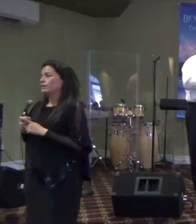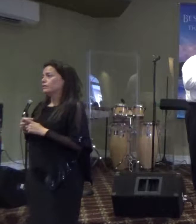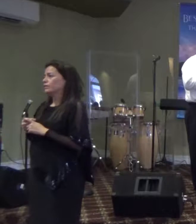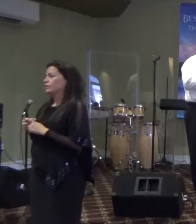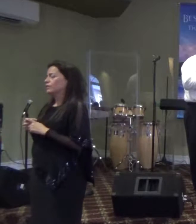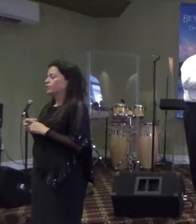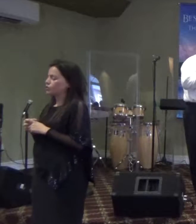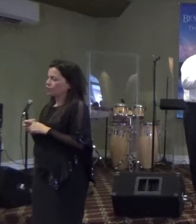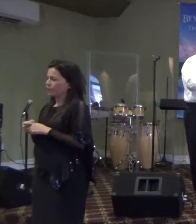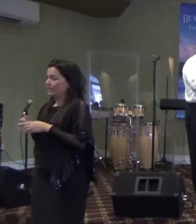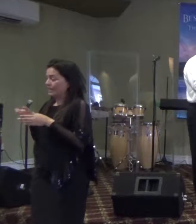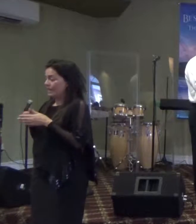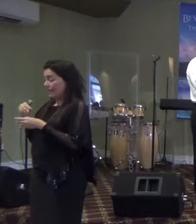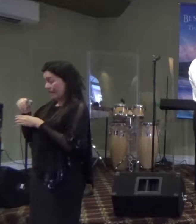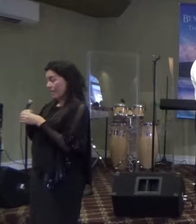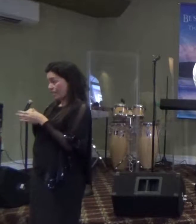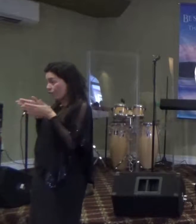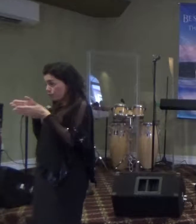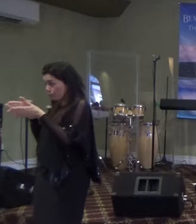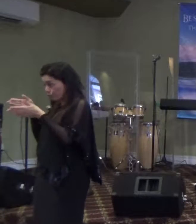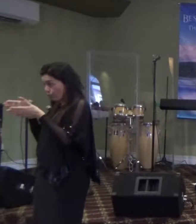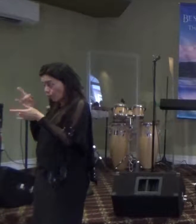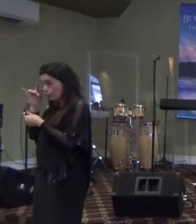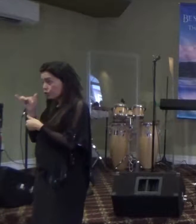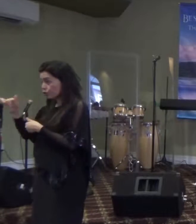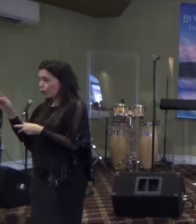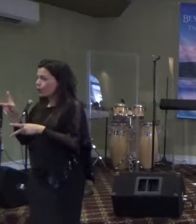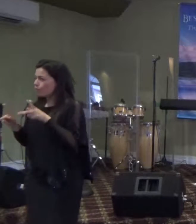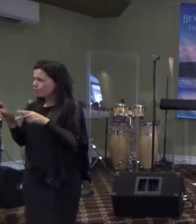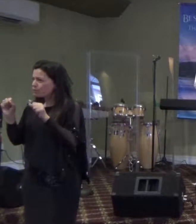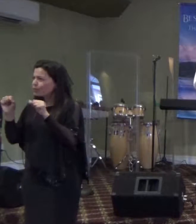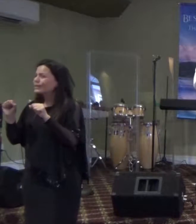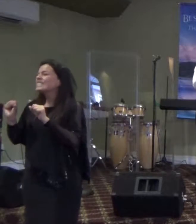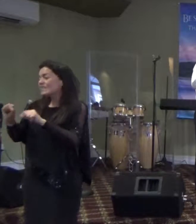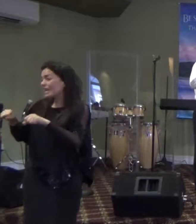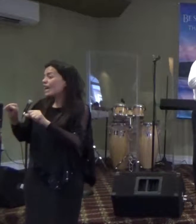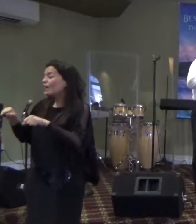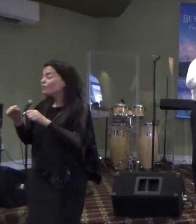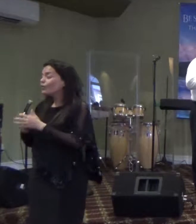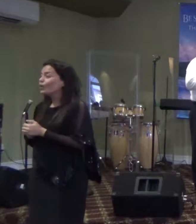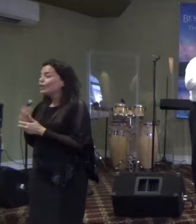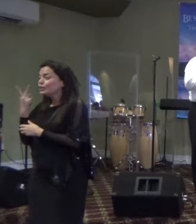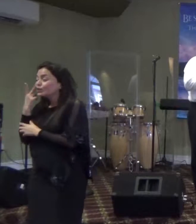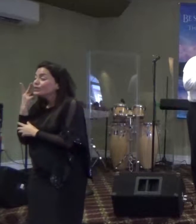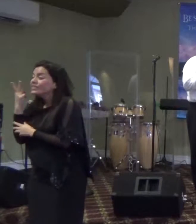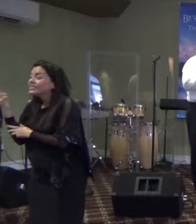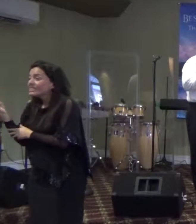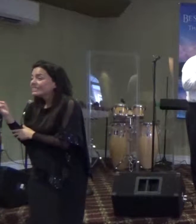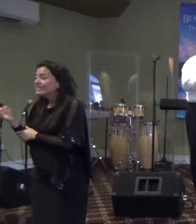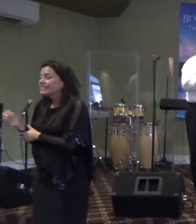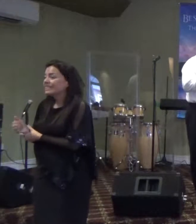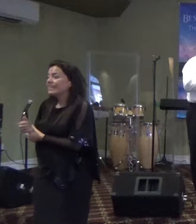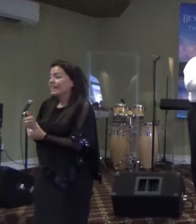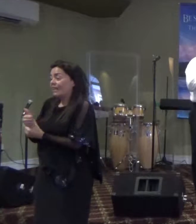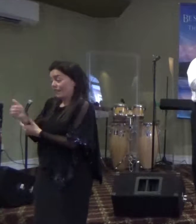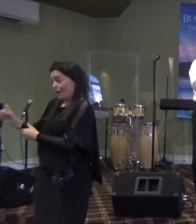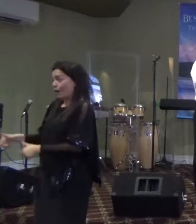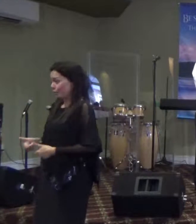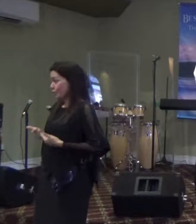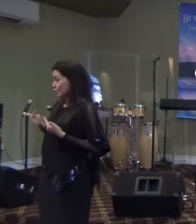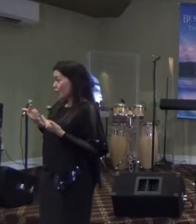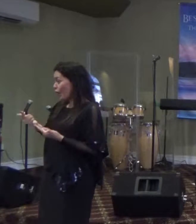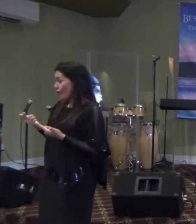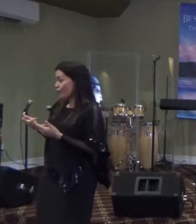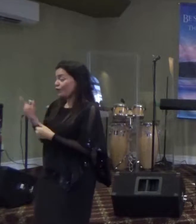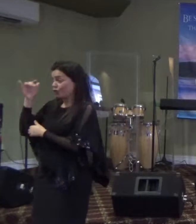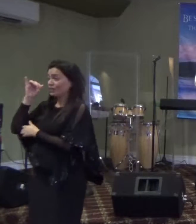su of existencia all his en existence esta tierra. on this earth, El hombre de Dios, the man of God, la mujer de the Dios,